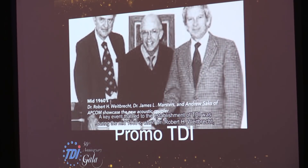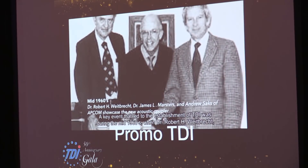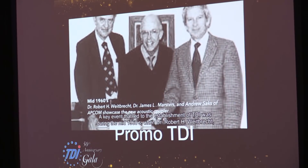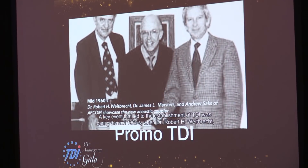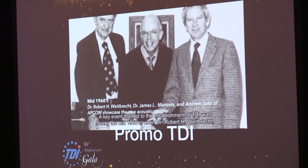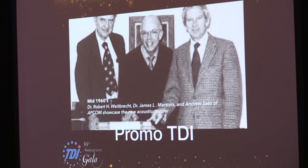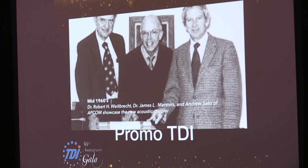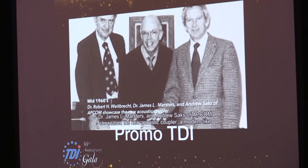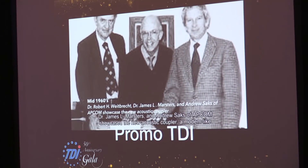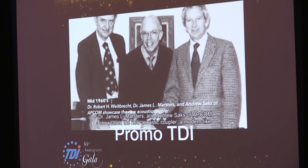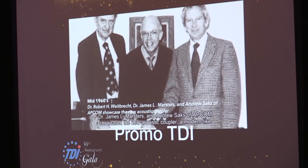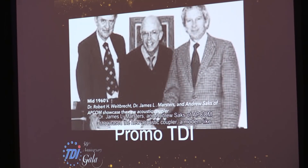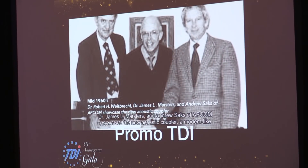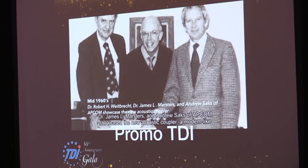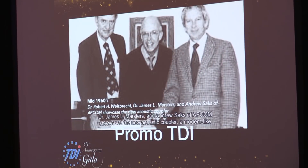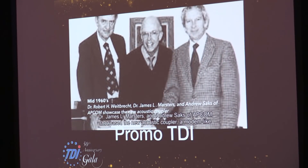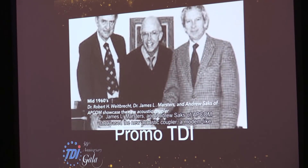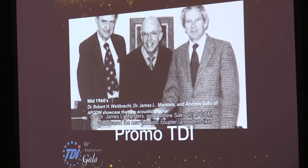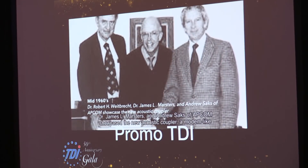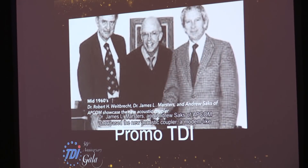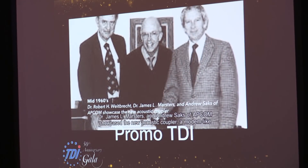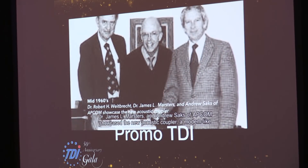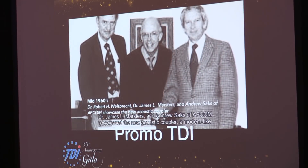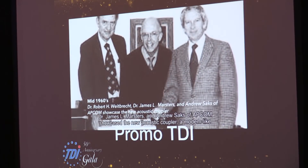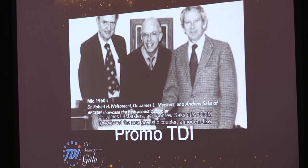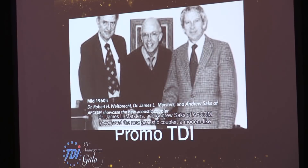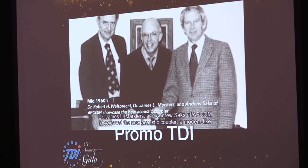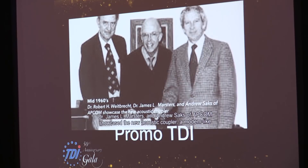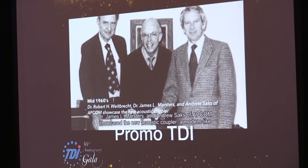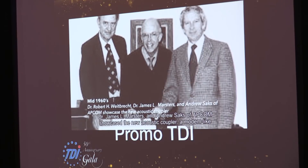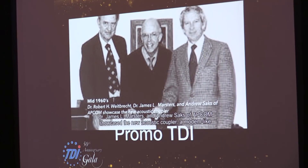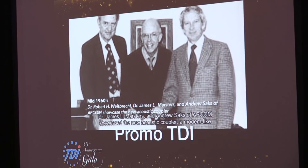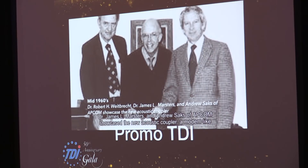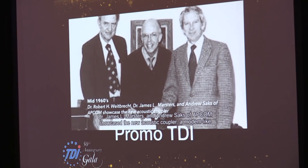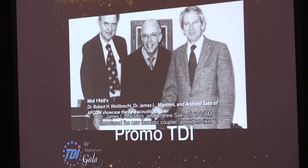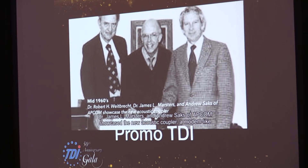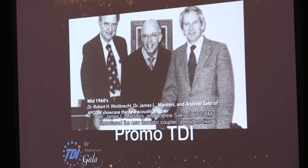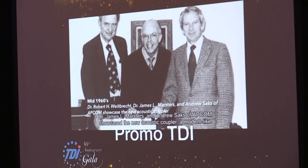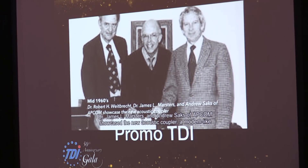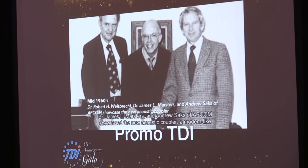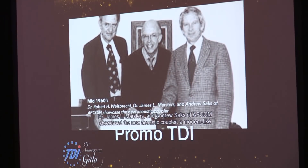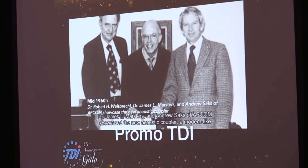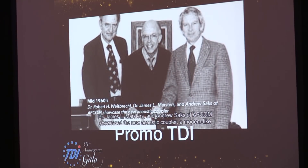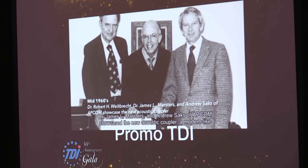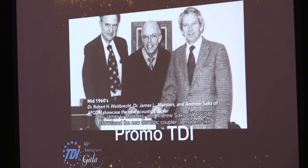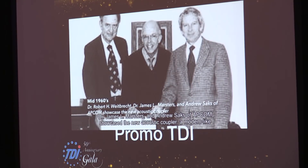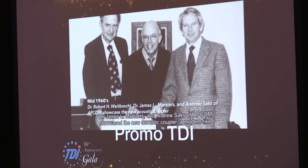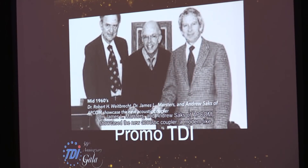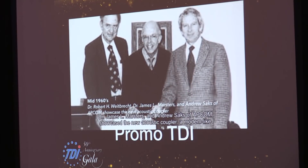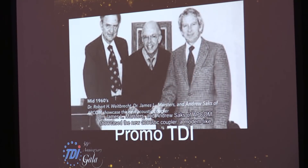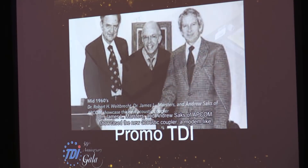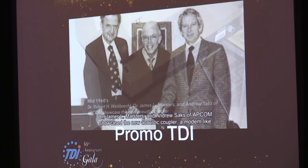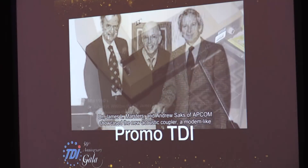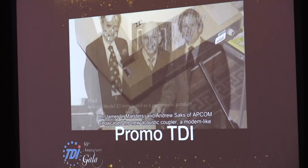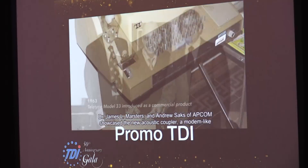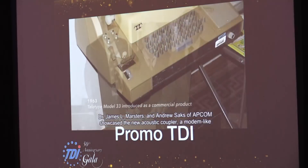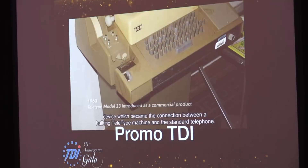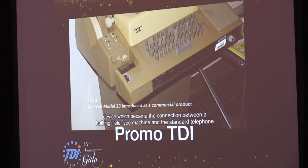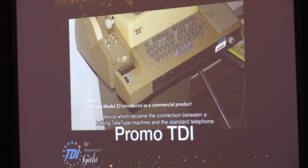H. Whitebreck, Dr. James L. Marsters, and Andrew Sachs of APCOM showcased their new acoustic coupler, which became the connection